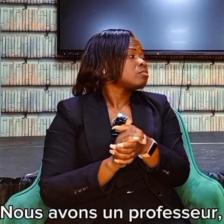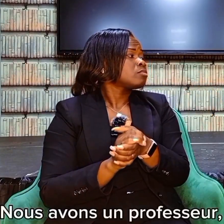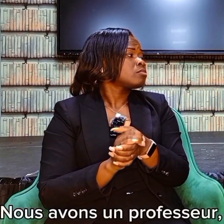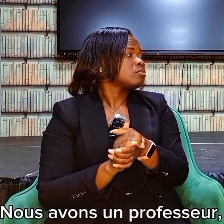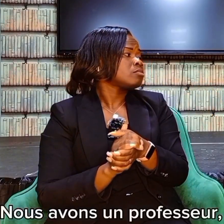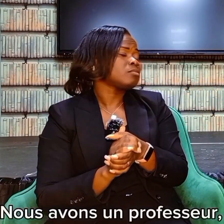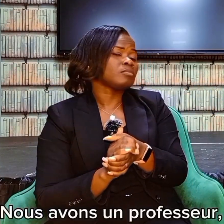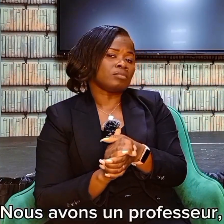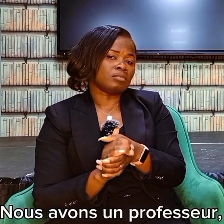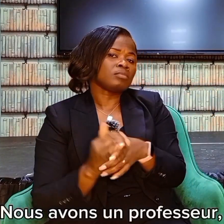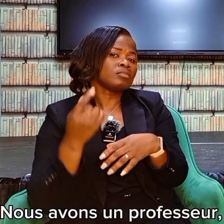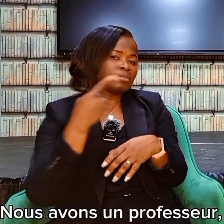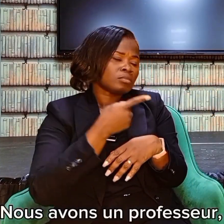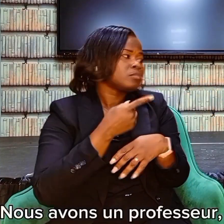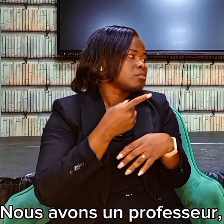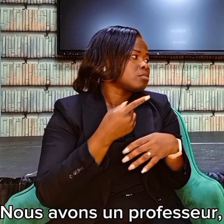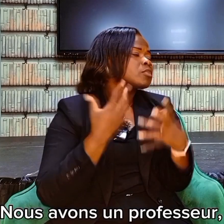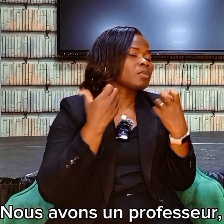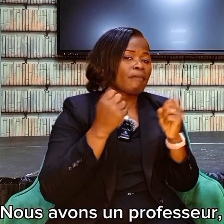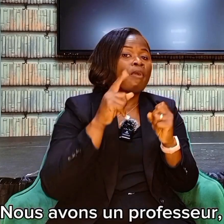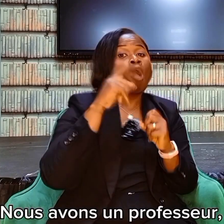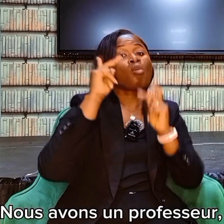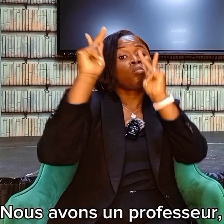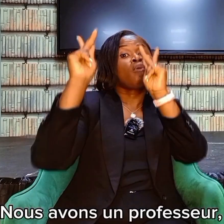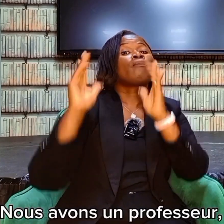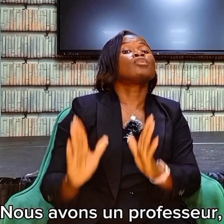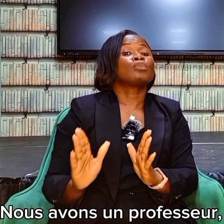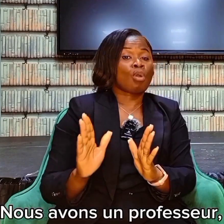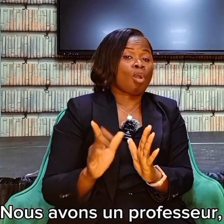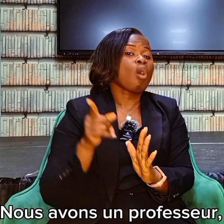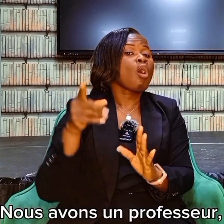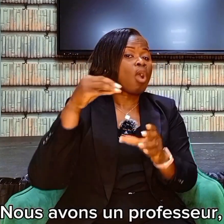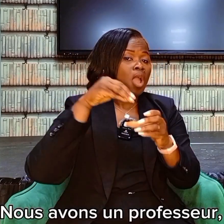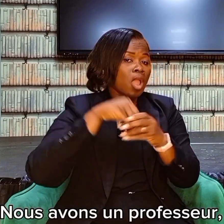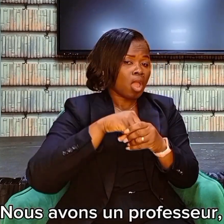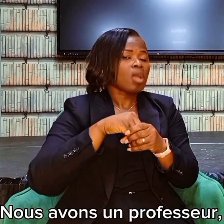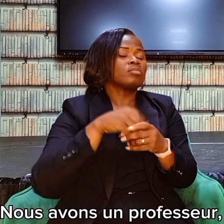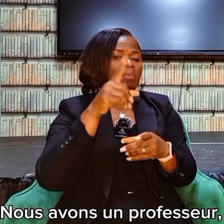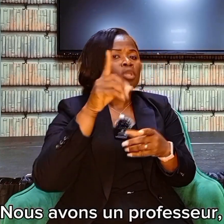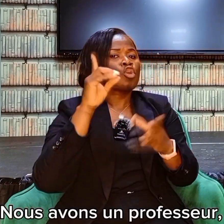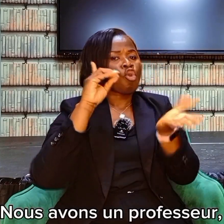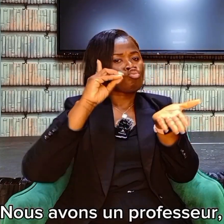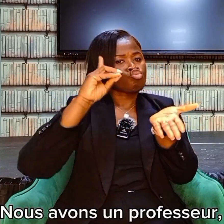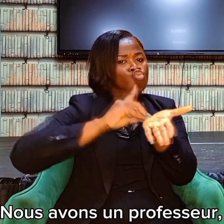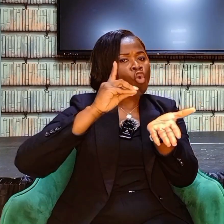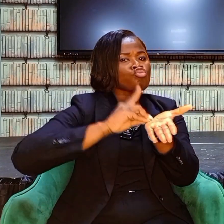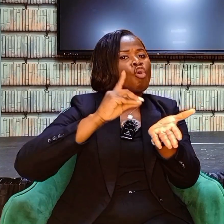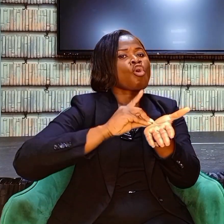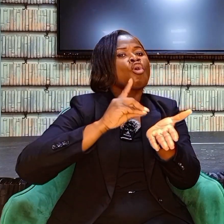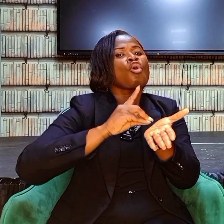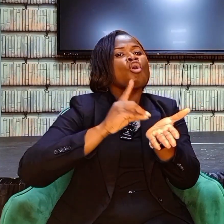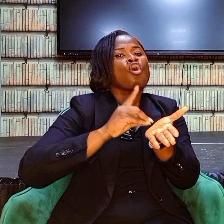when we have a professor, we have Dr. Sam Lutalo.